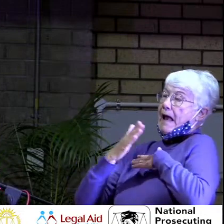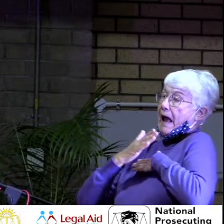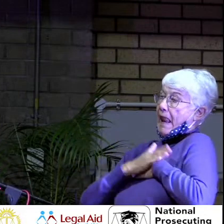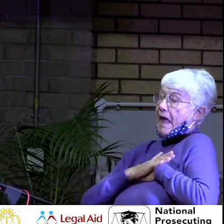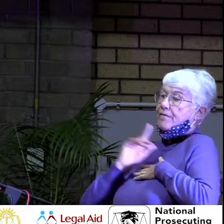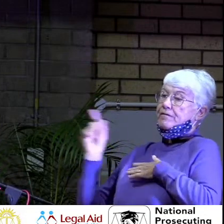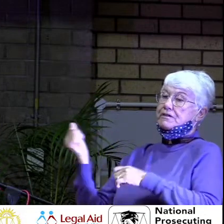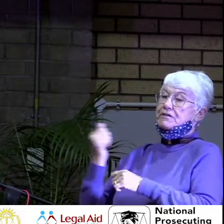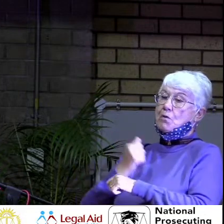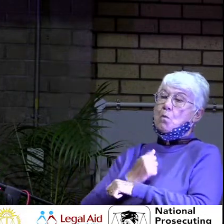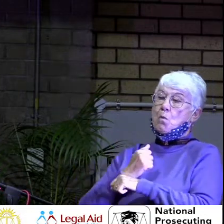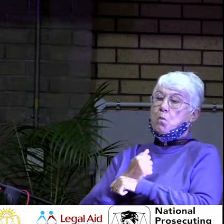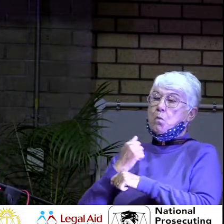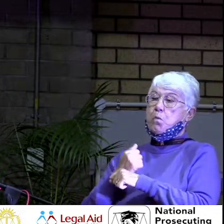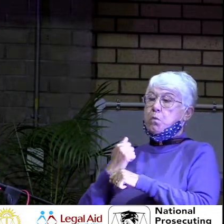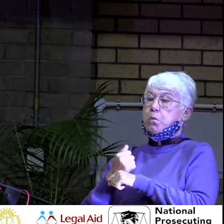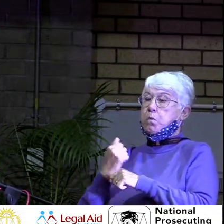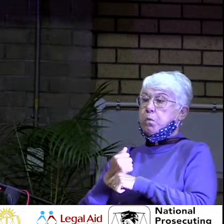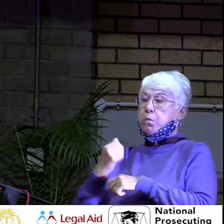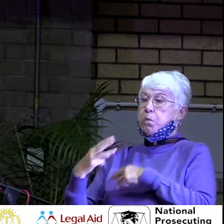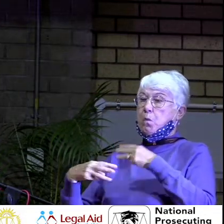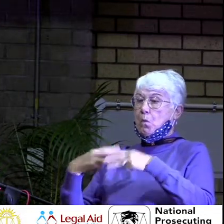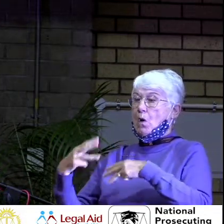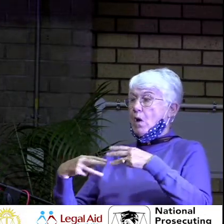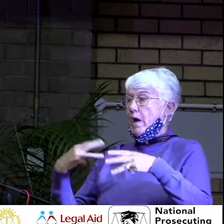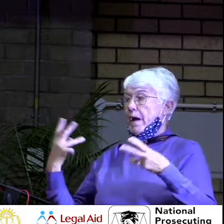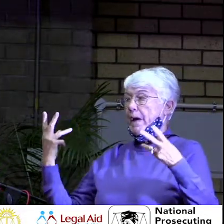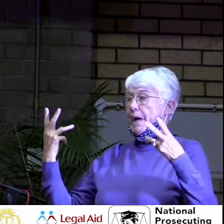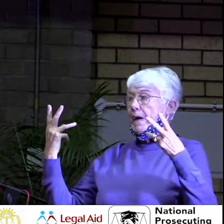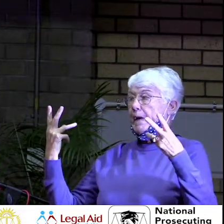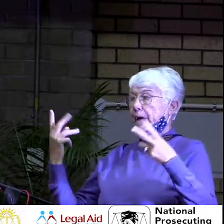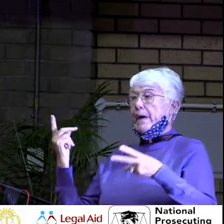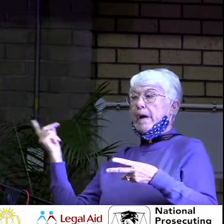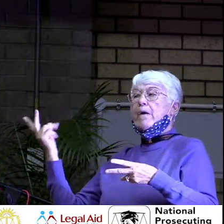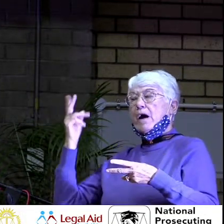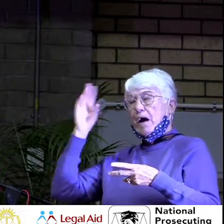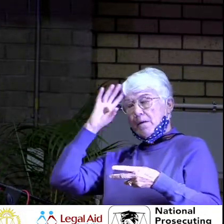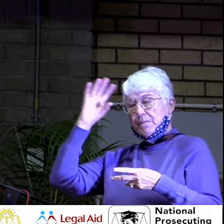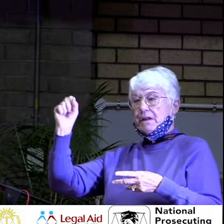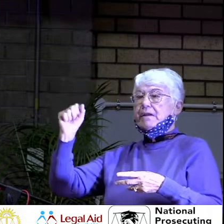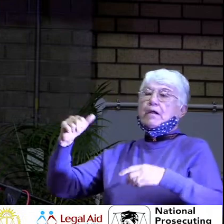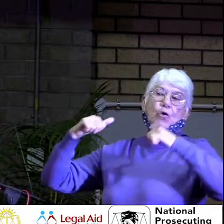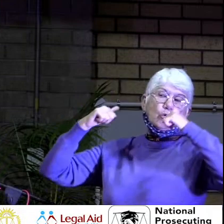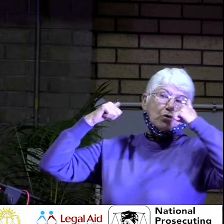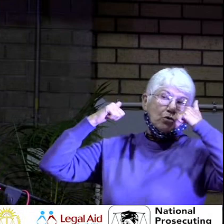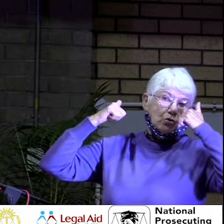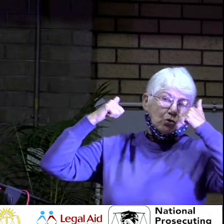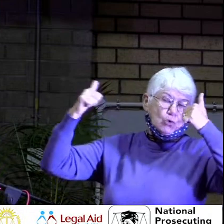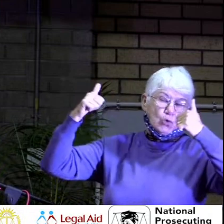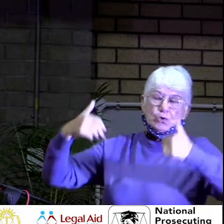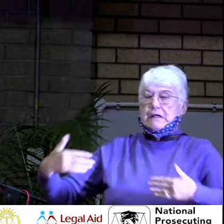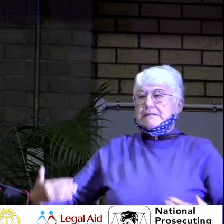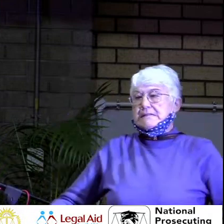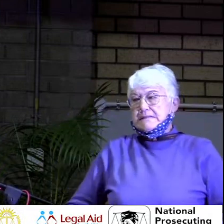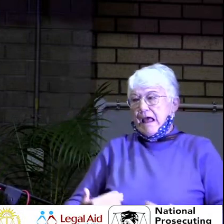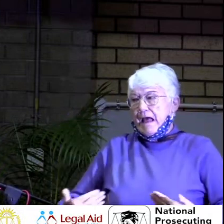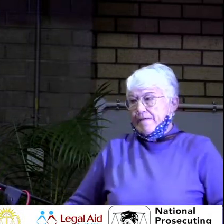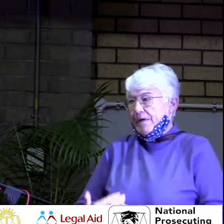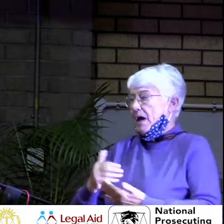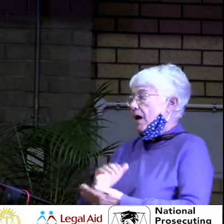believe in service excellence. I believe that I help everyone